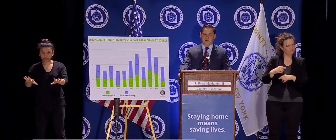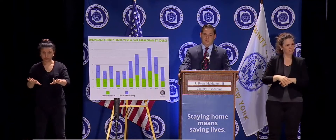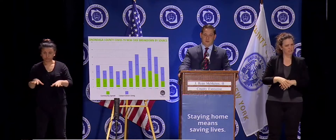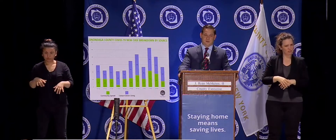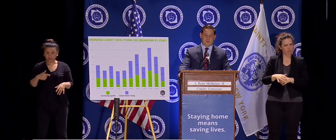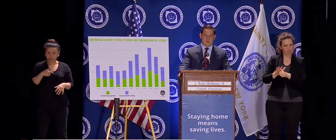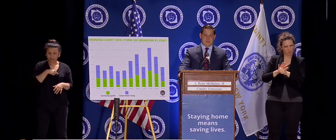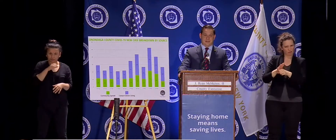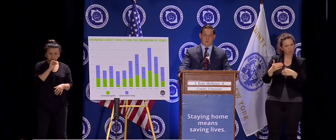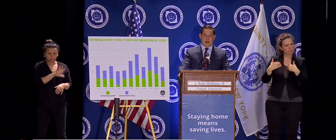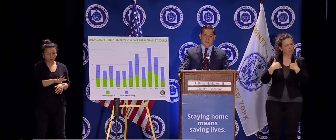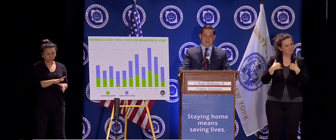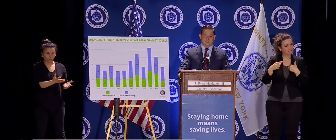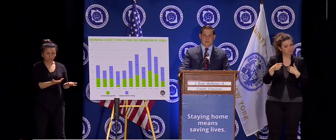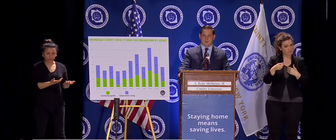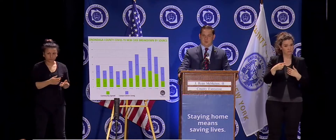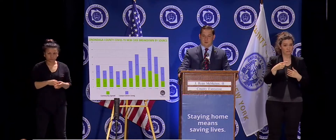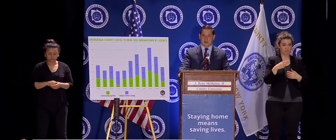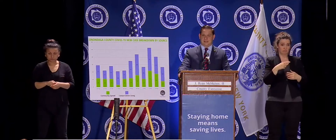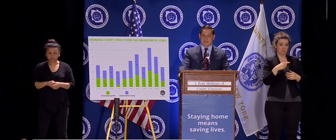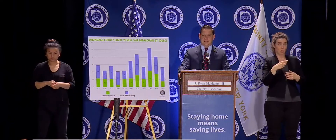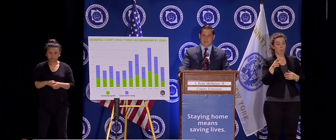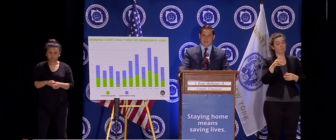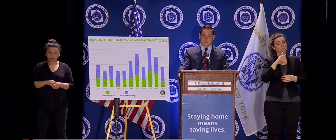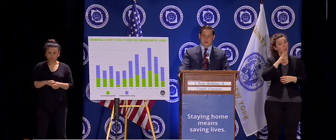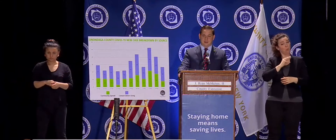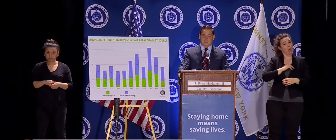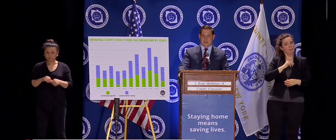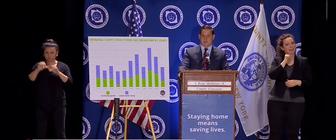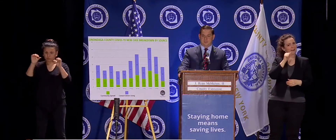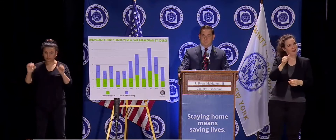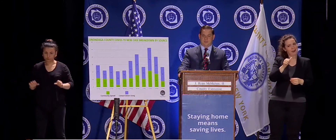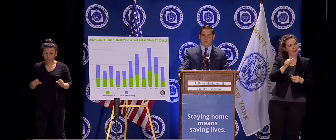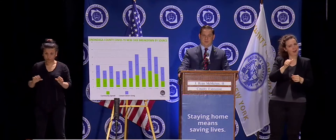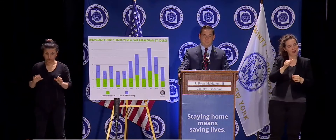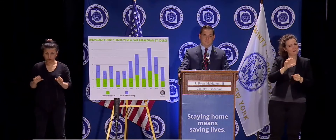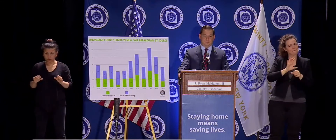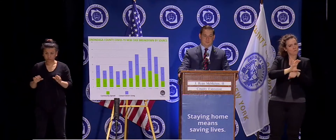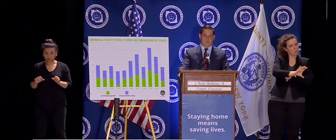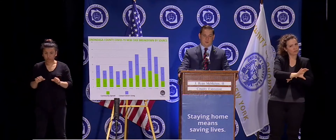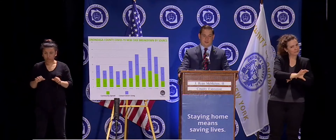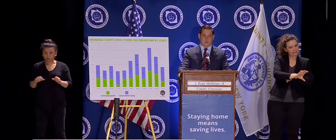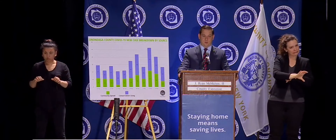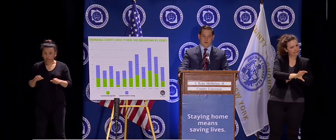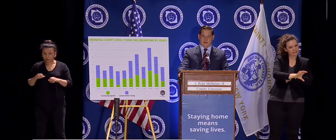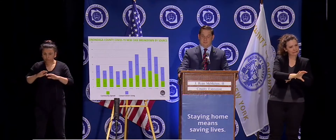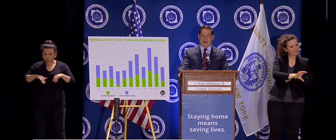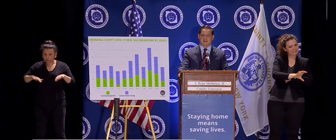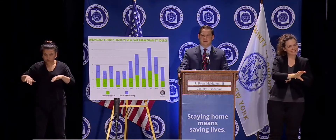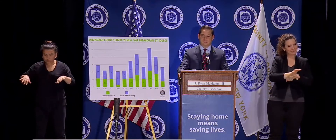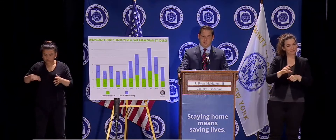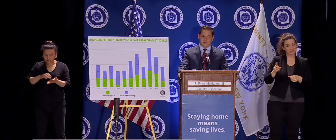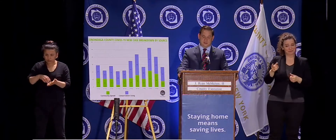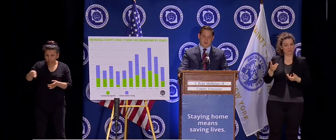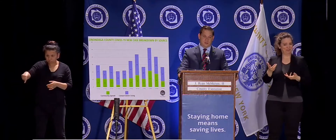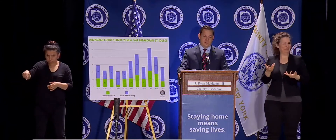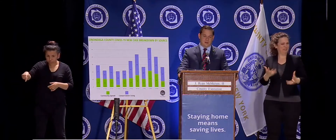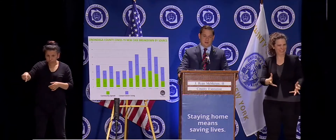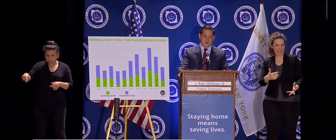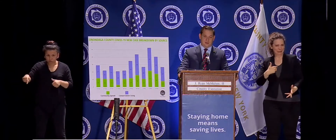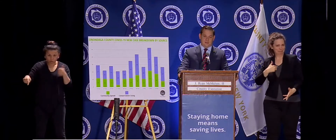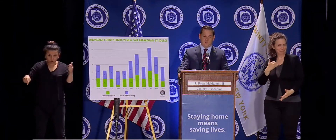And the concerns, it's ironic that the same store that has a testing site at it has people where we're getting positives, right?